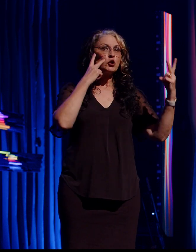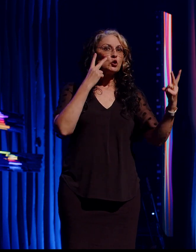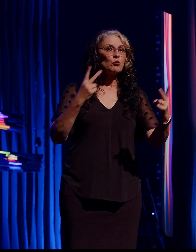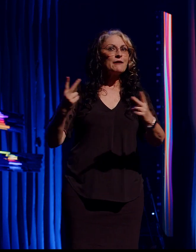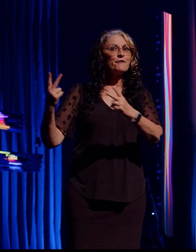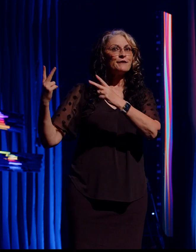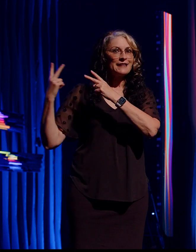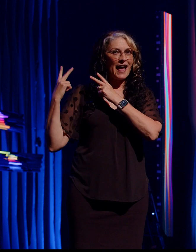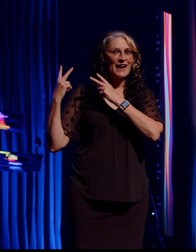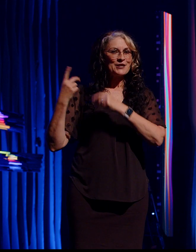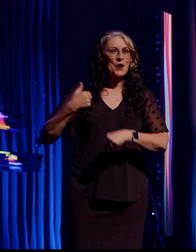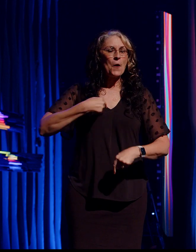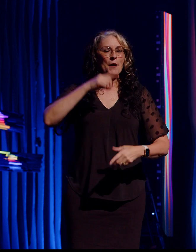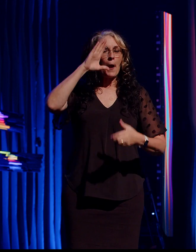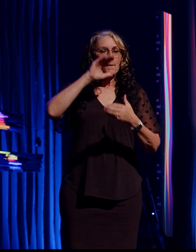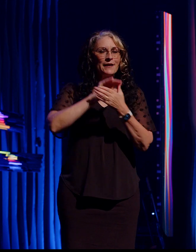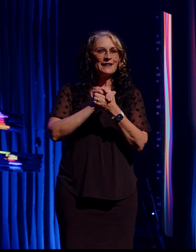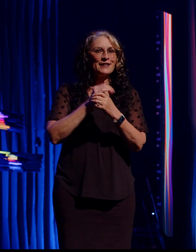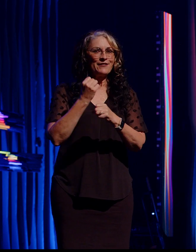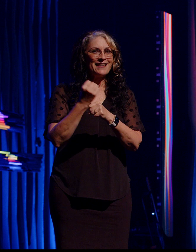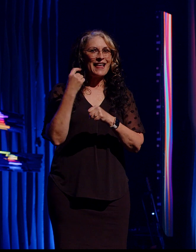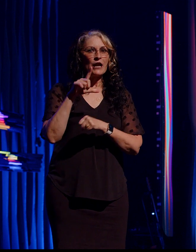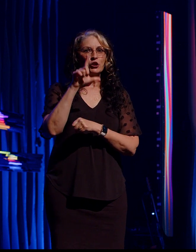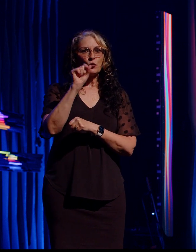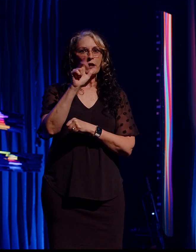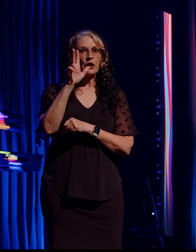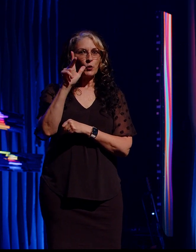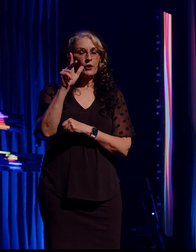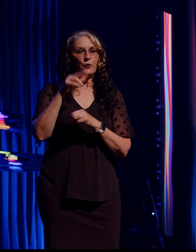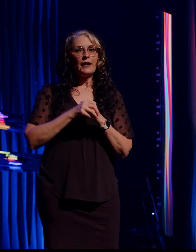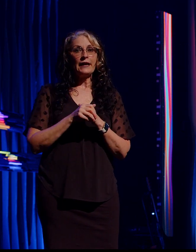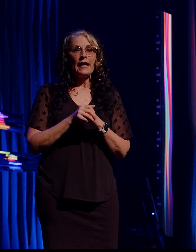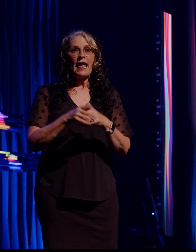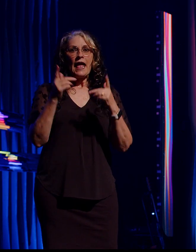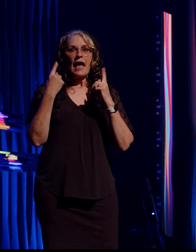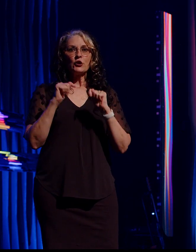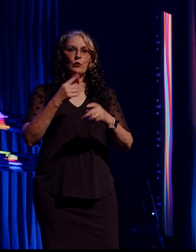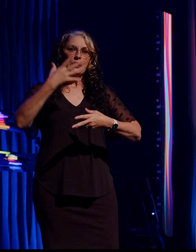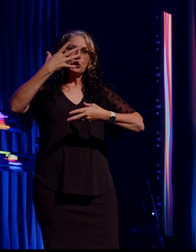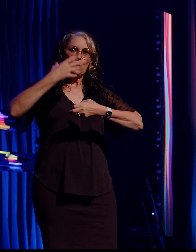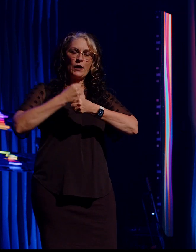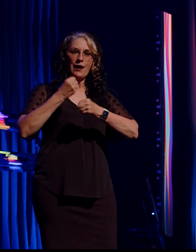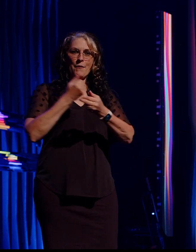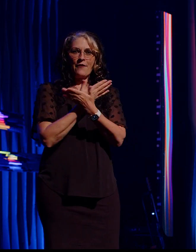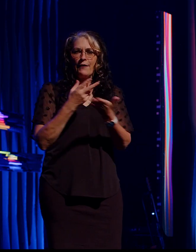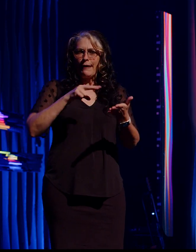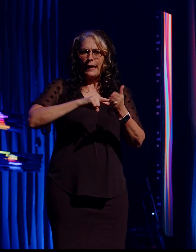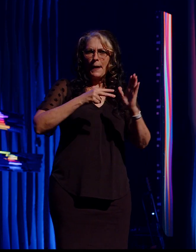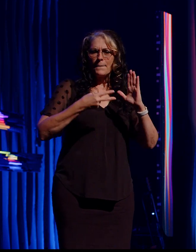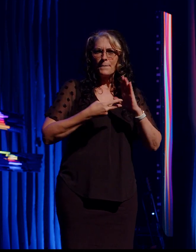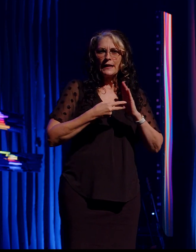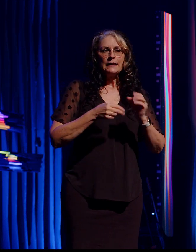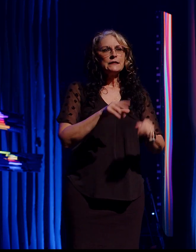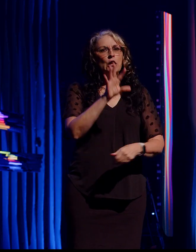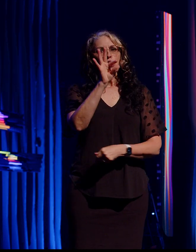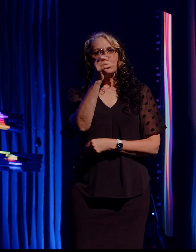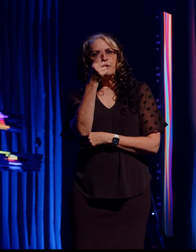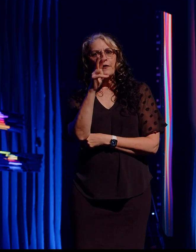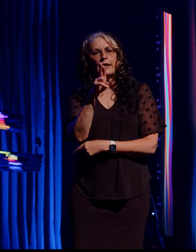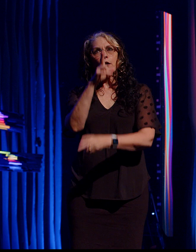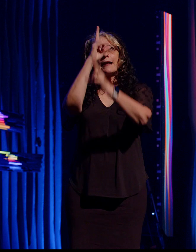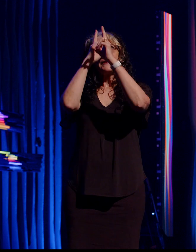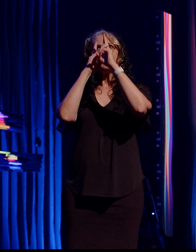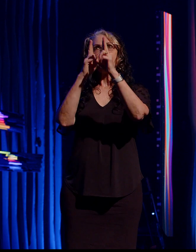on what we believe God did in 2023 and also try to recap what it really means to fear God